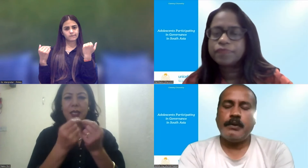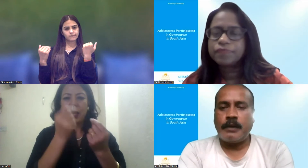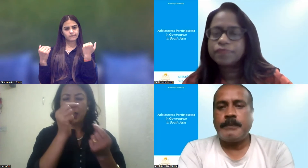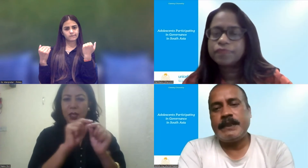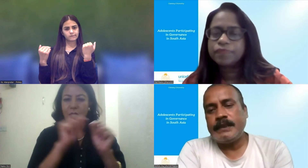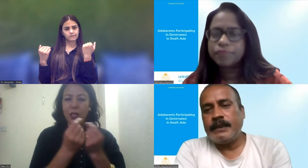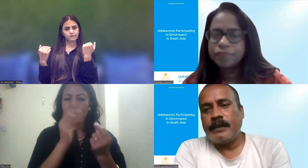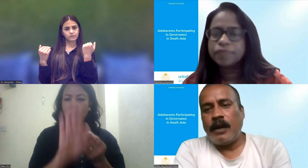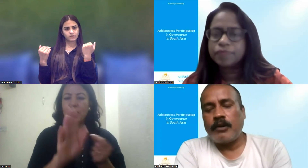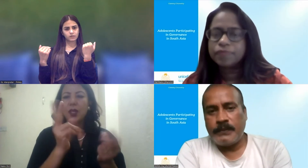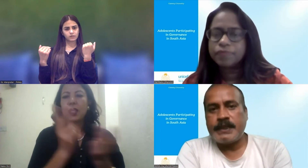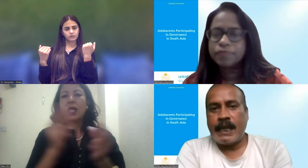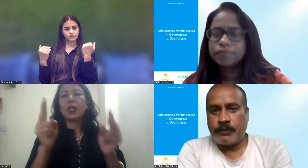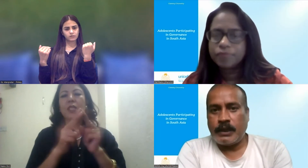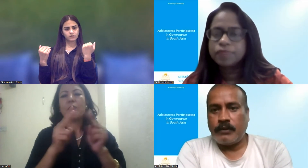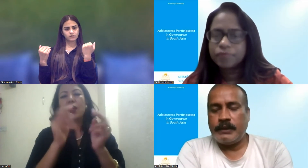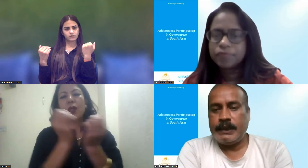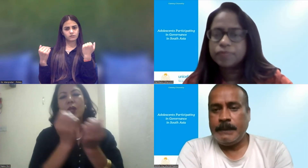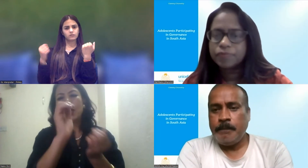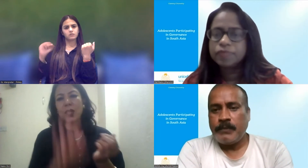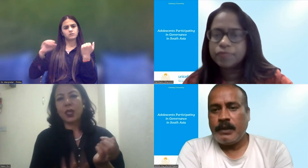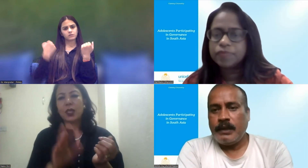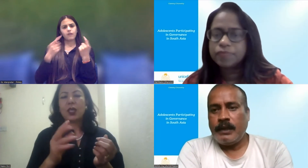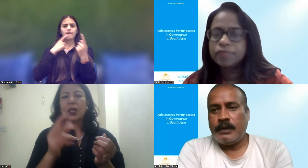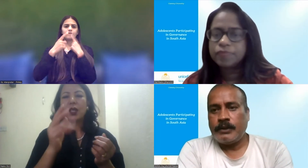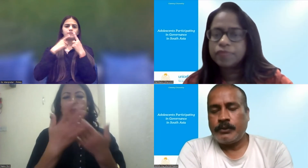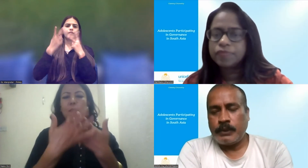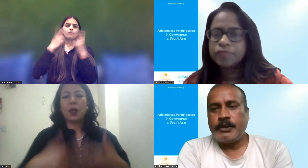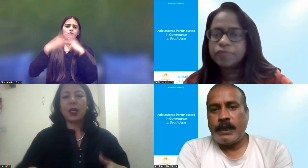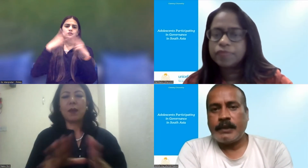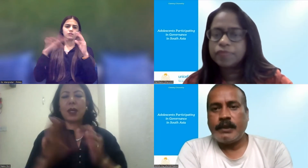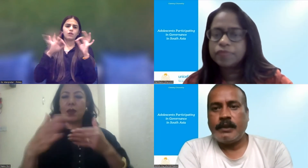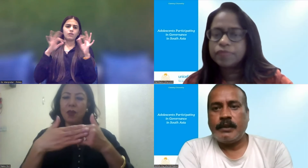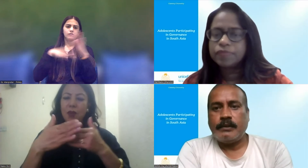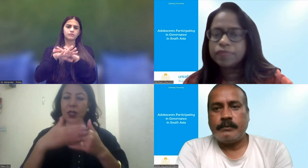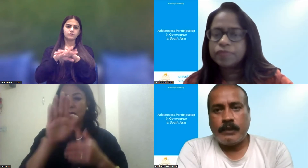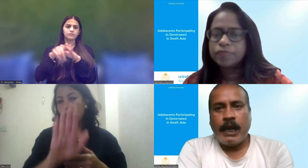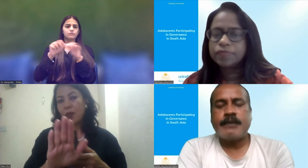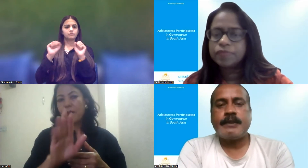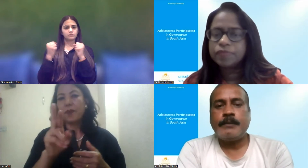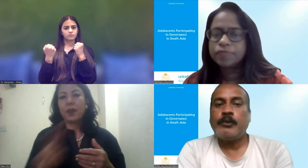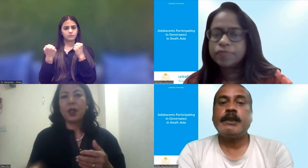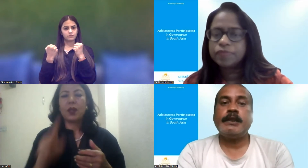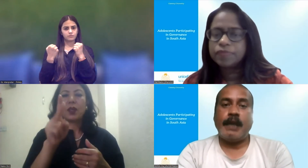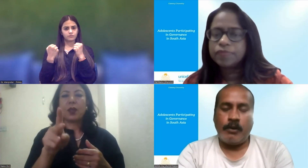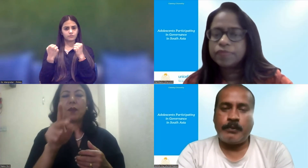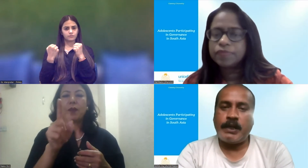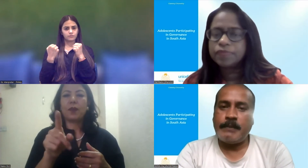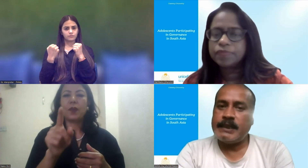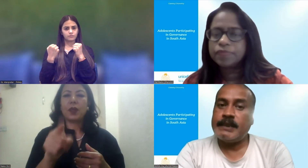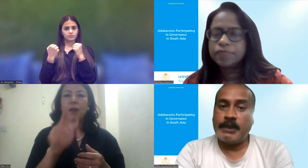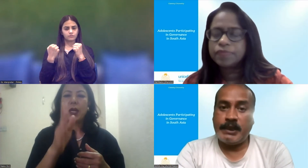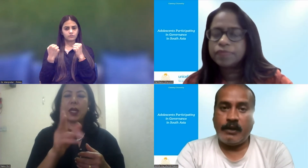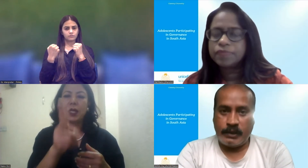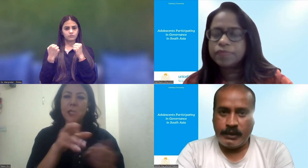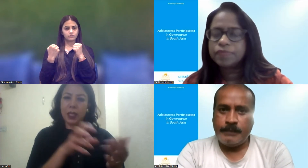go or visit in our office as well over there, so that you can ask them whether our program is